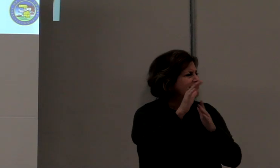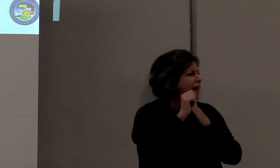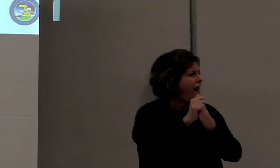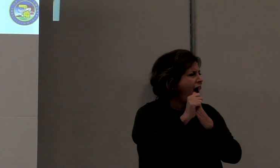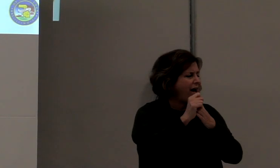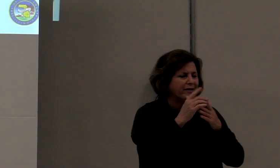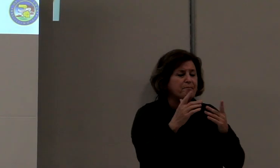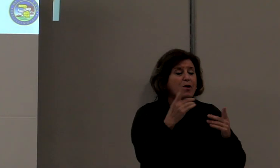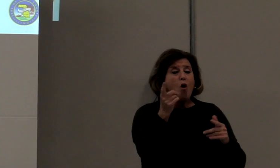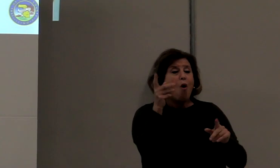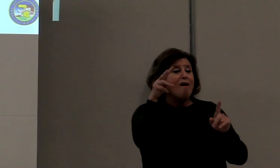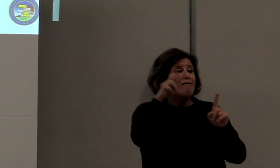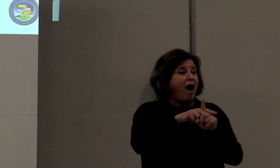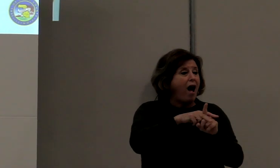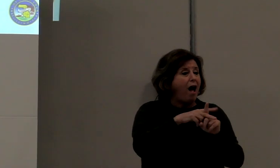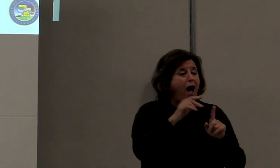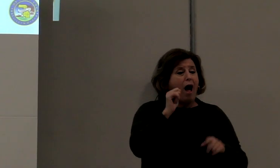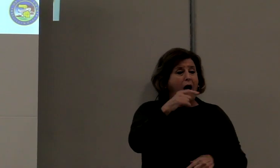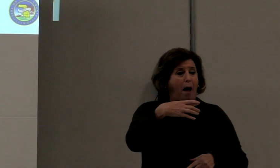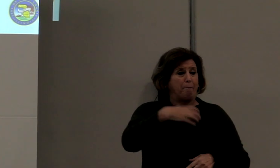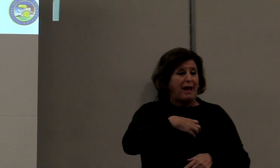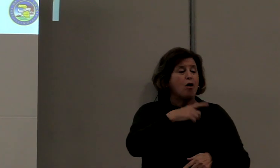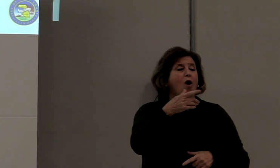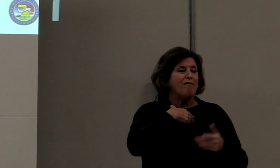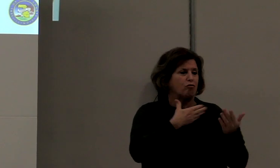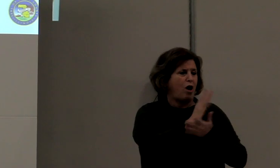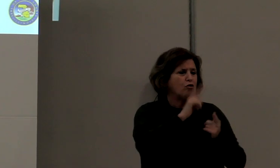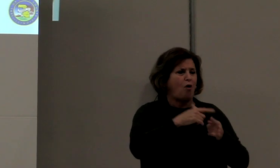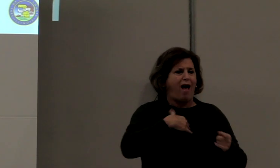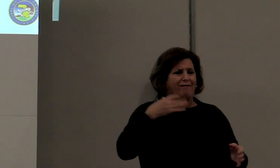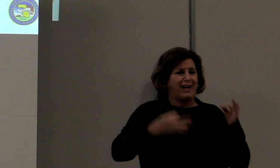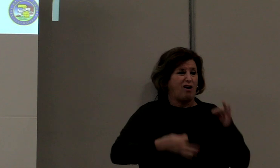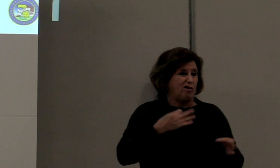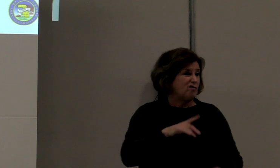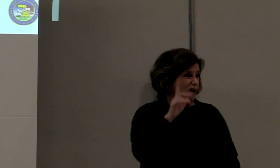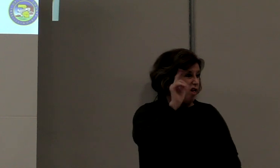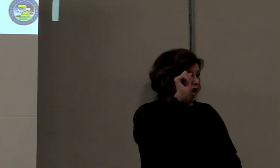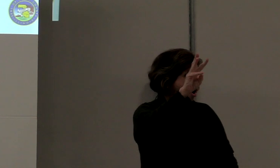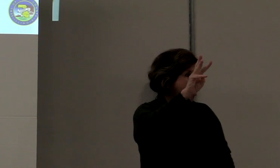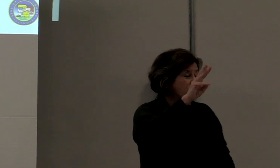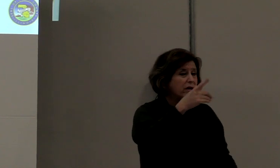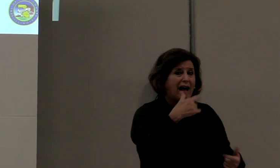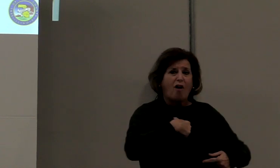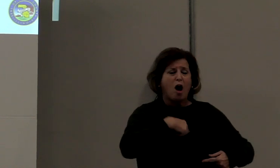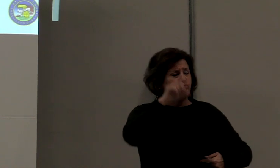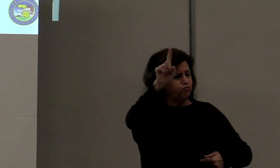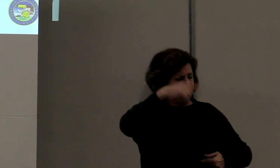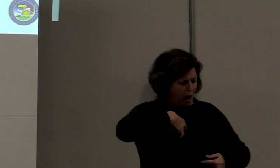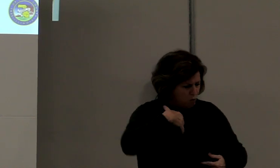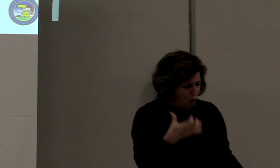Anyone that files an appeal to the Board of Review is entitled to a hearing. It's the law. You can have a hearing if you want.